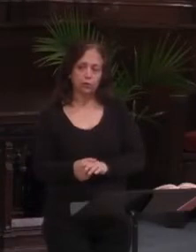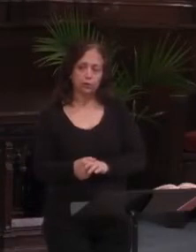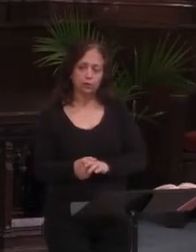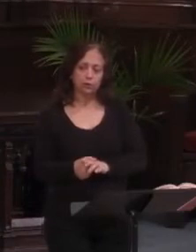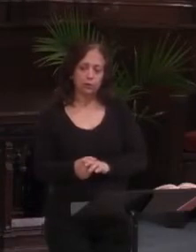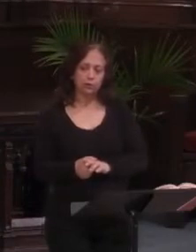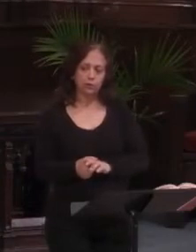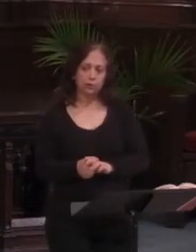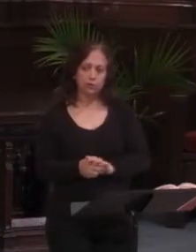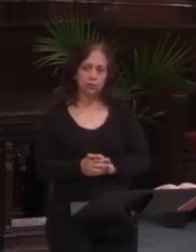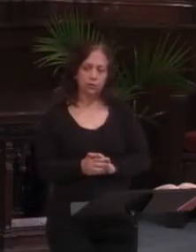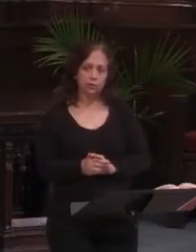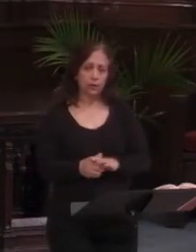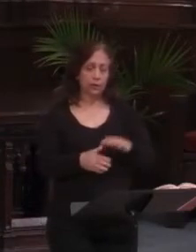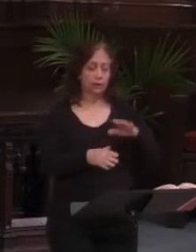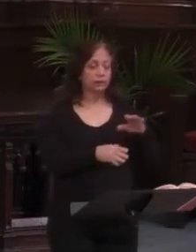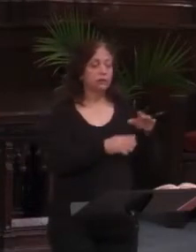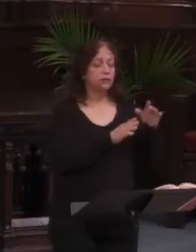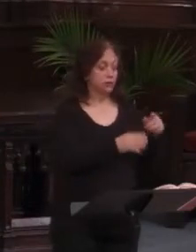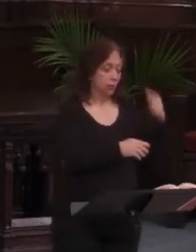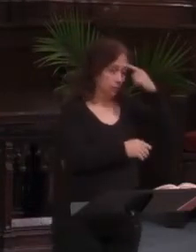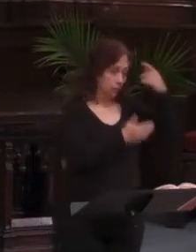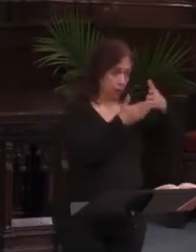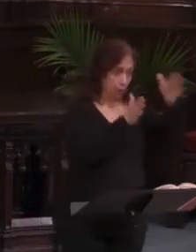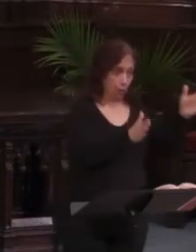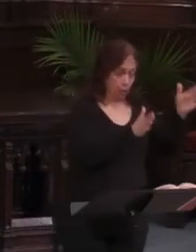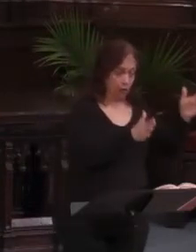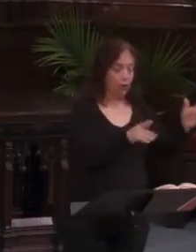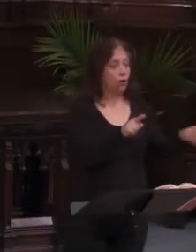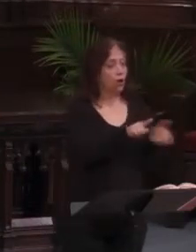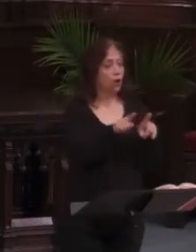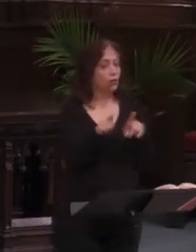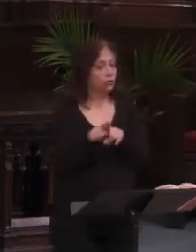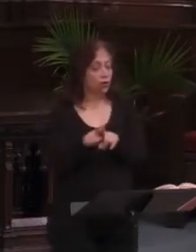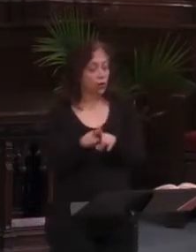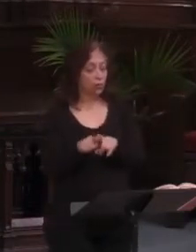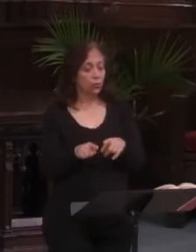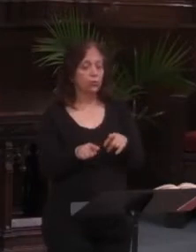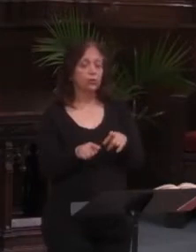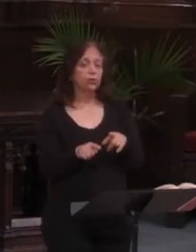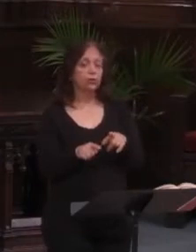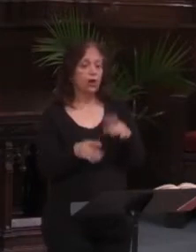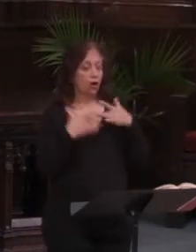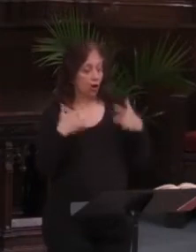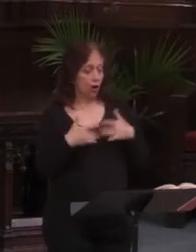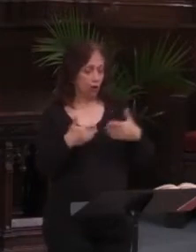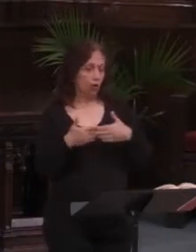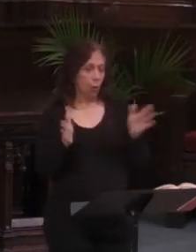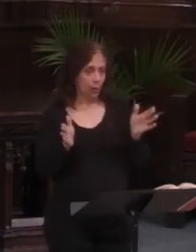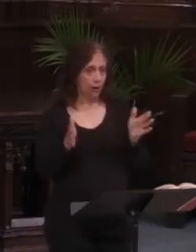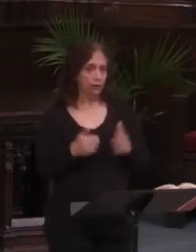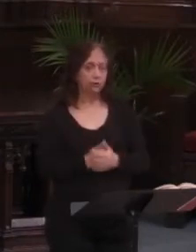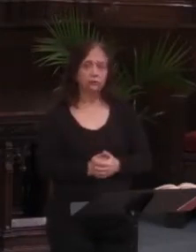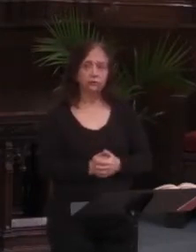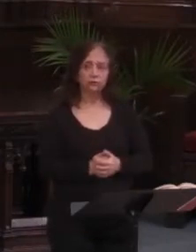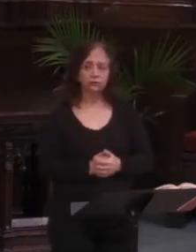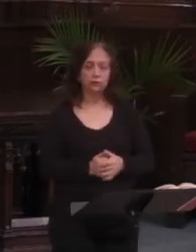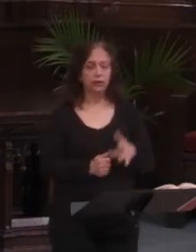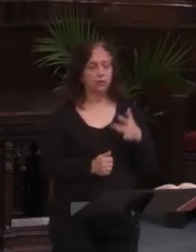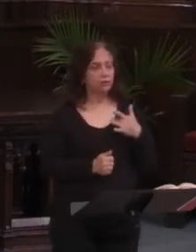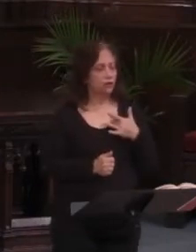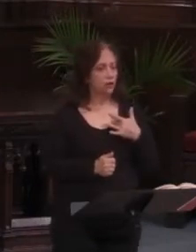In addition to open minds, the disciples demonstrated open hearts. They had hearts